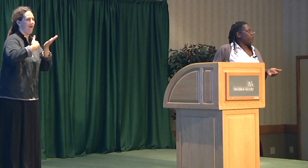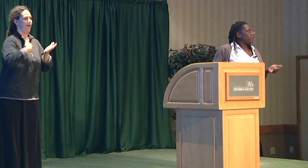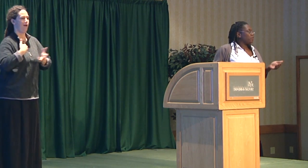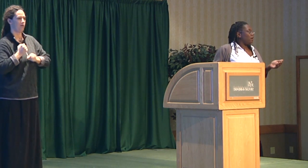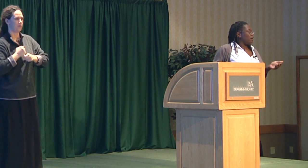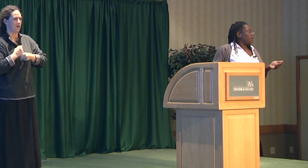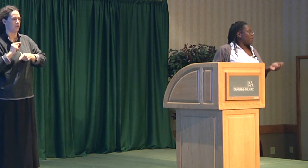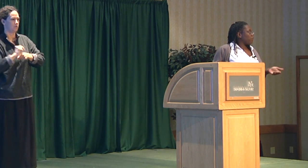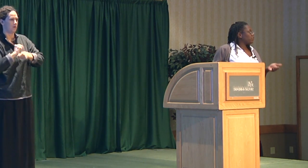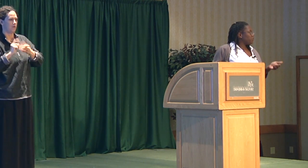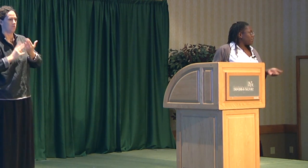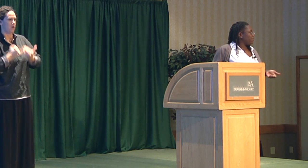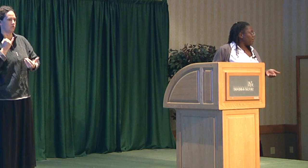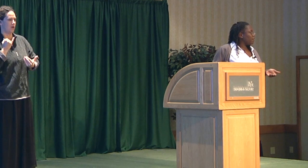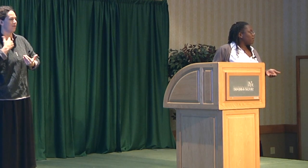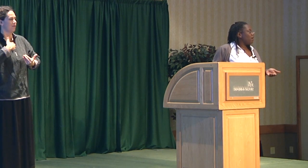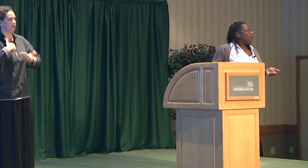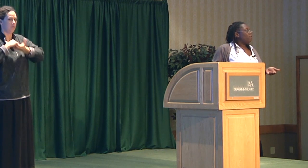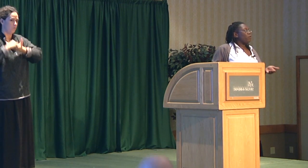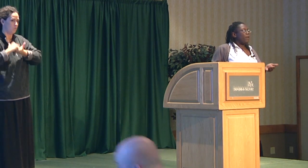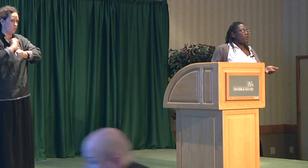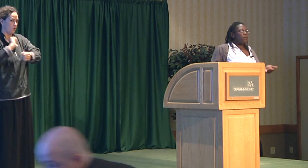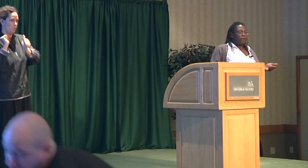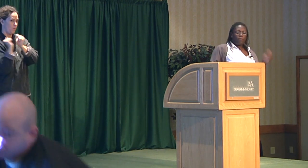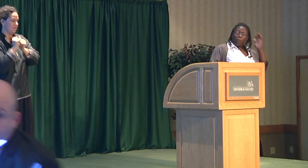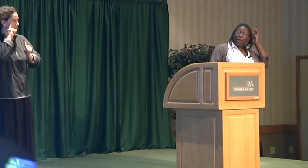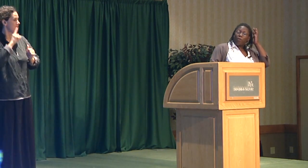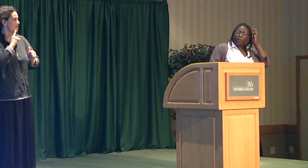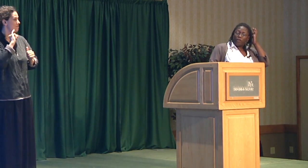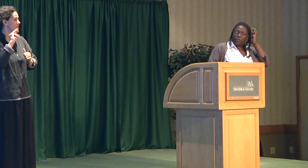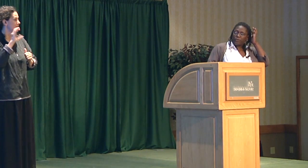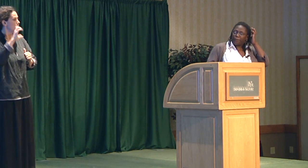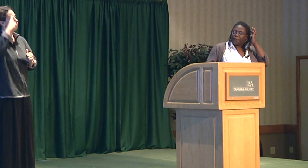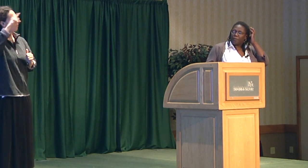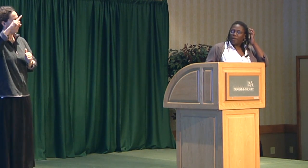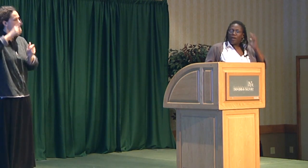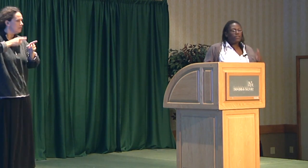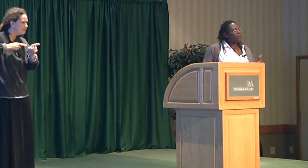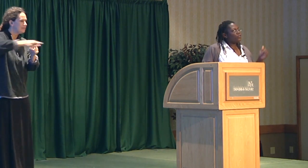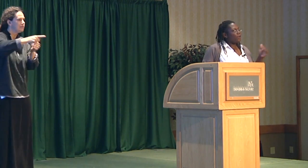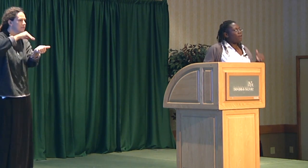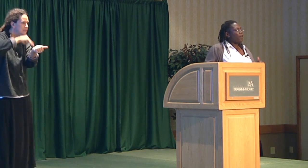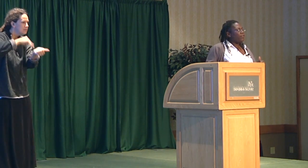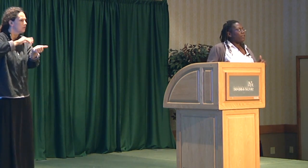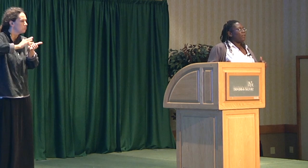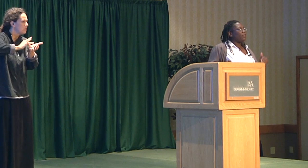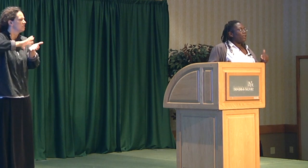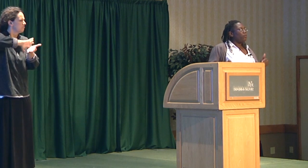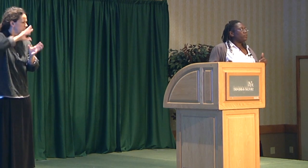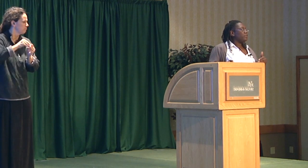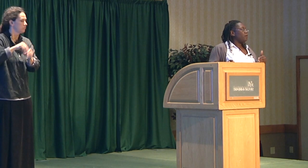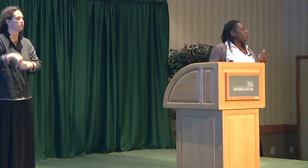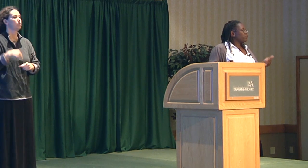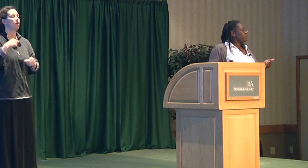project with collaboration with Deaf Inc. for medical professionals. So we'll try to cover everything, and at